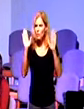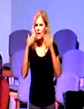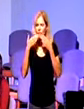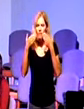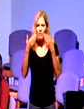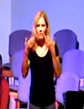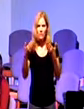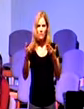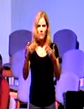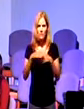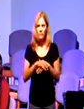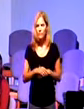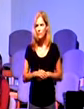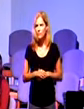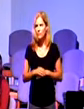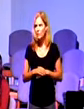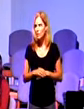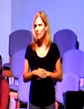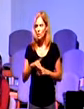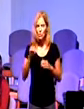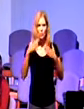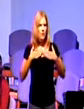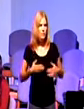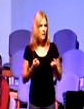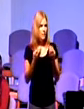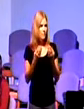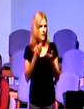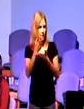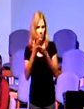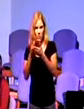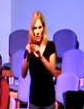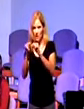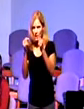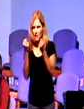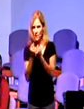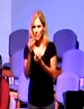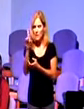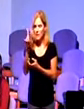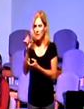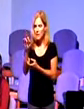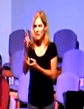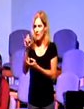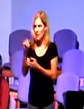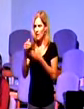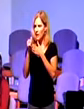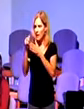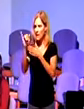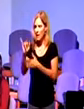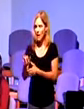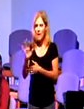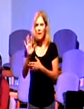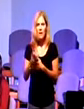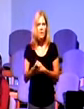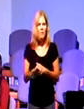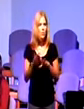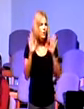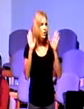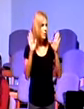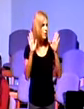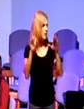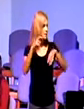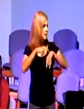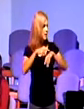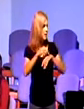the One Body, Many Parts team, Daryl and leading that up, and just what a great